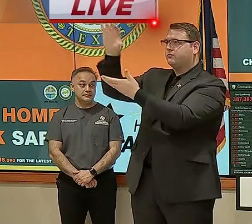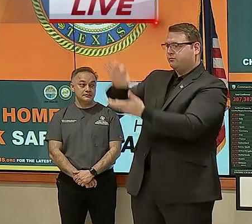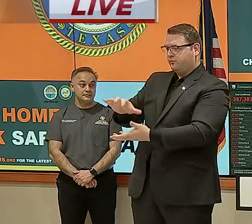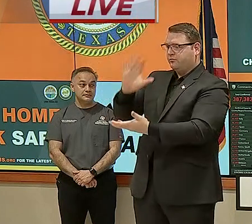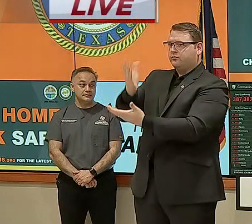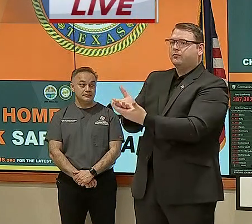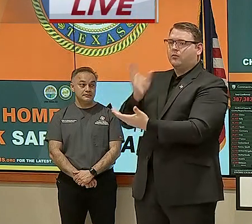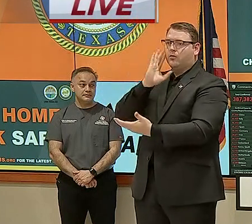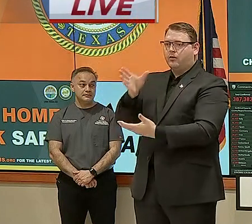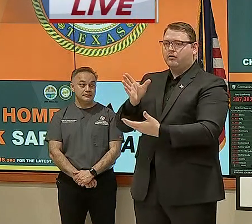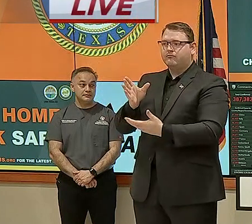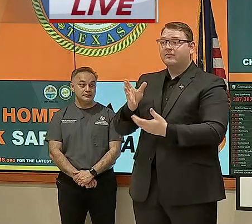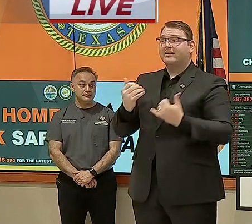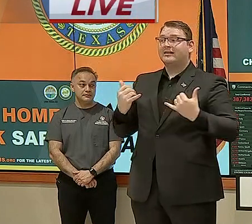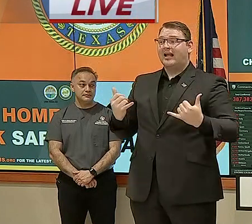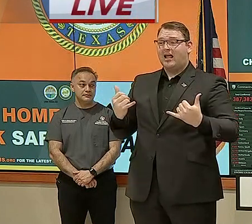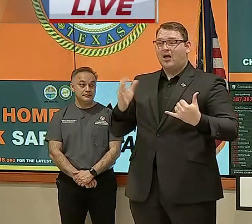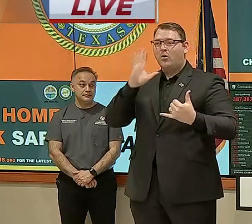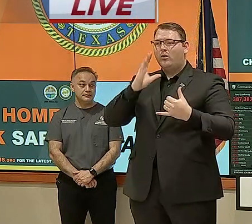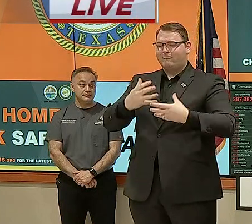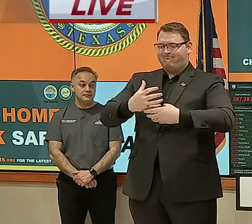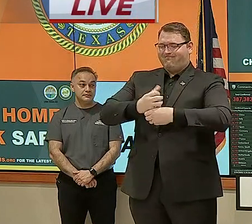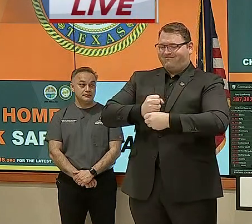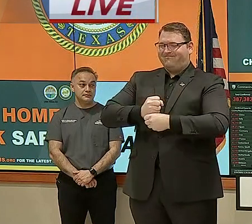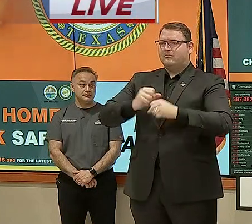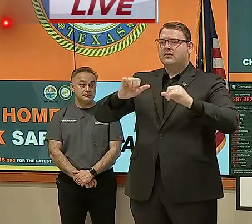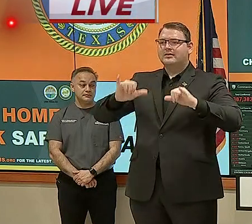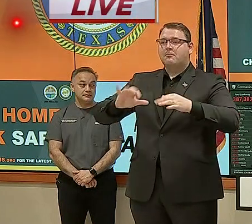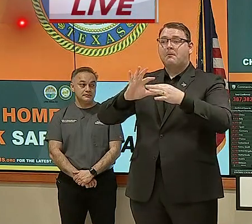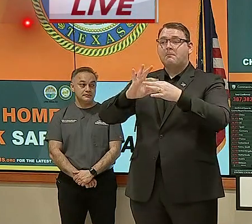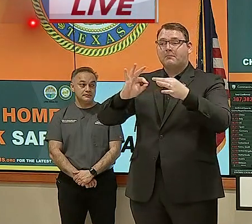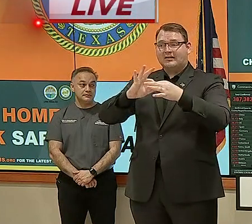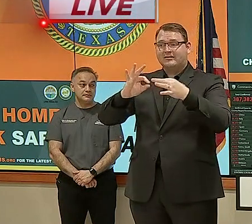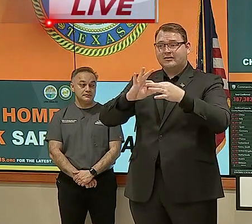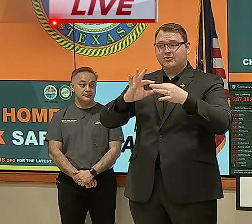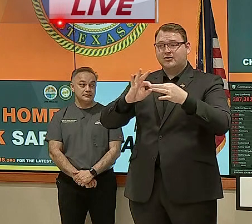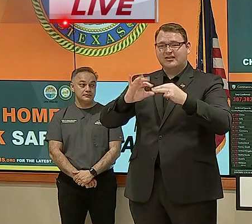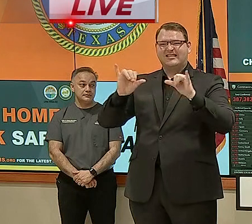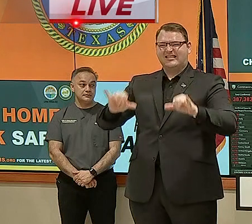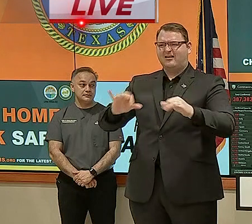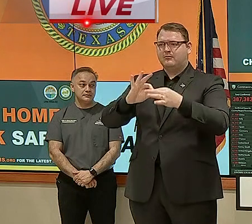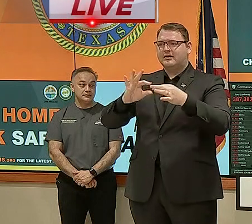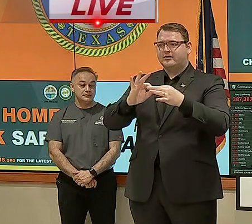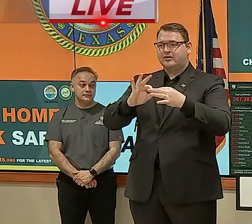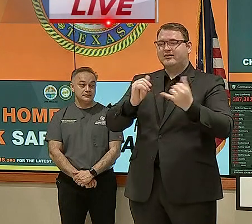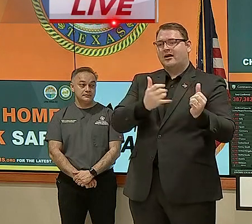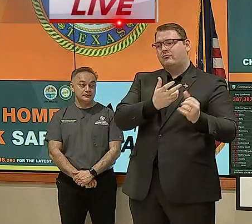will briefly repeat remarks in Spanish, and then I'll invite Mayor Turner and the doctors to speak.